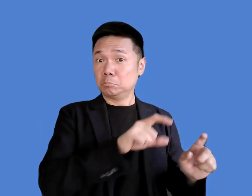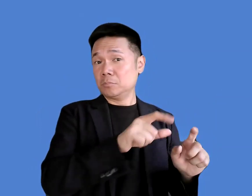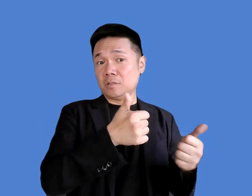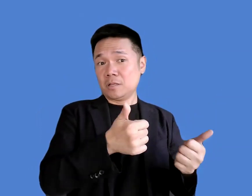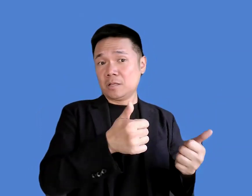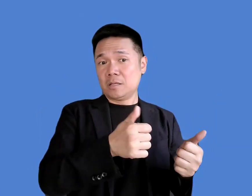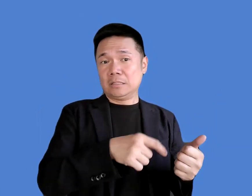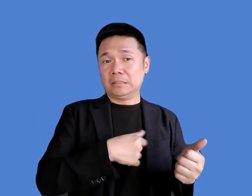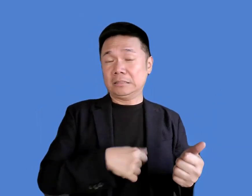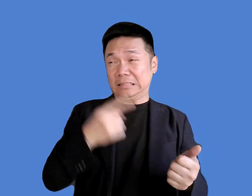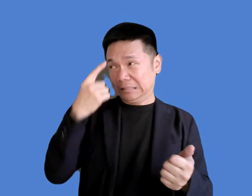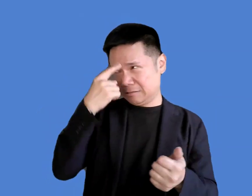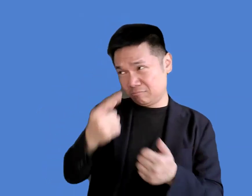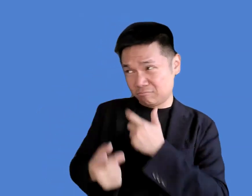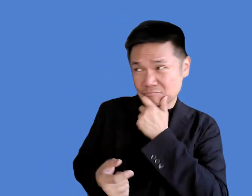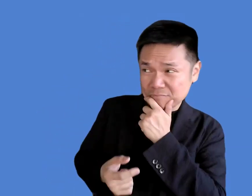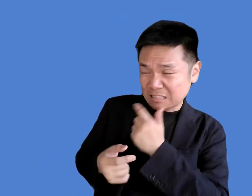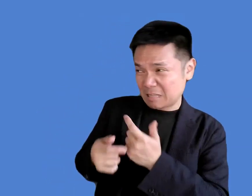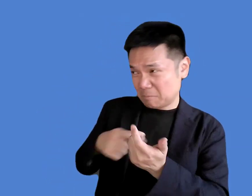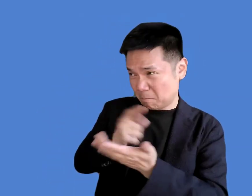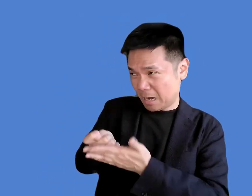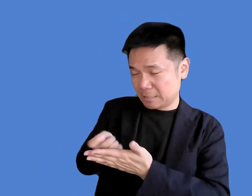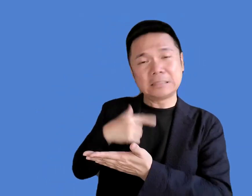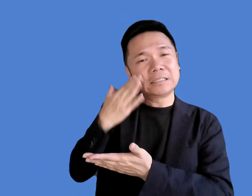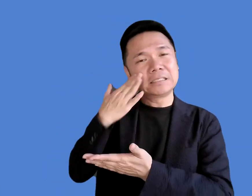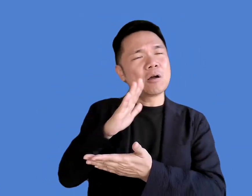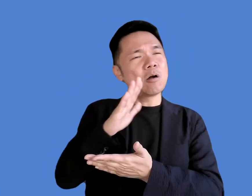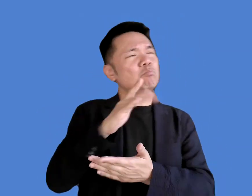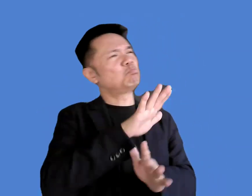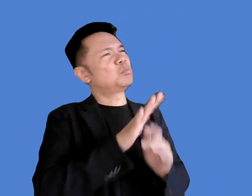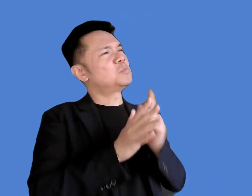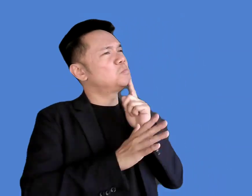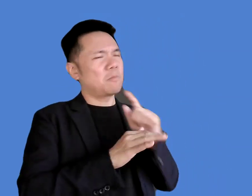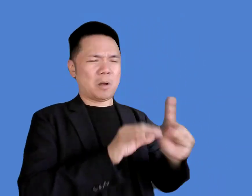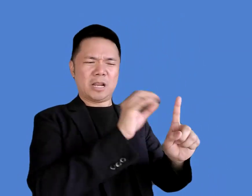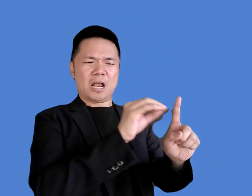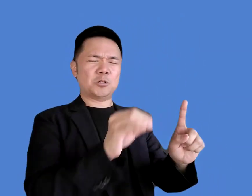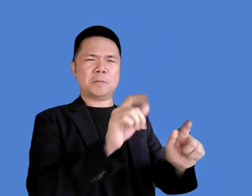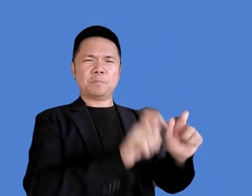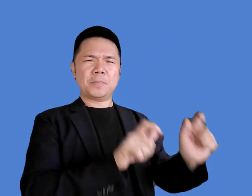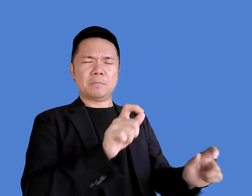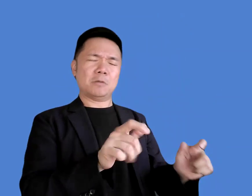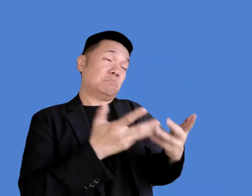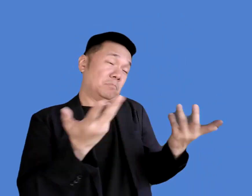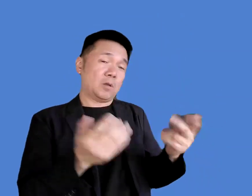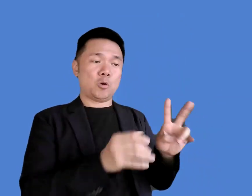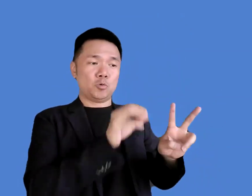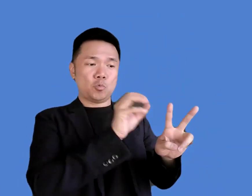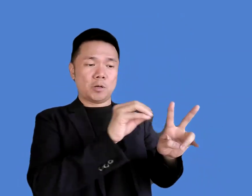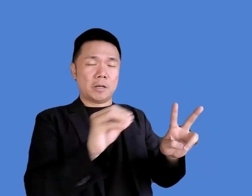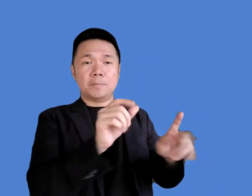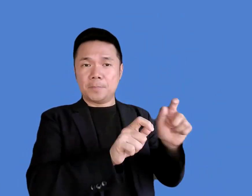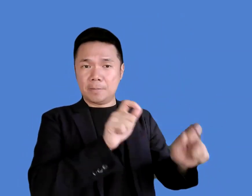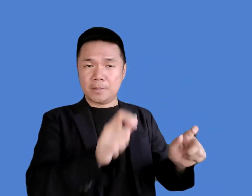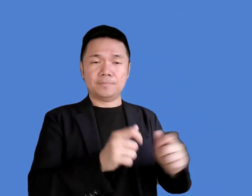want to take that bigger risk just yet. And you know, when you say, oh, let's just do it with 100 employees, or let's just do it with 200 employees